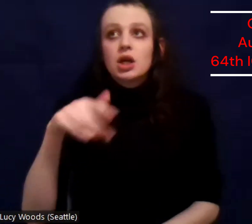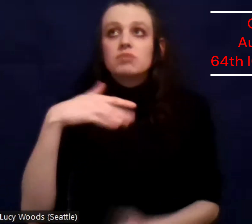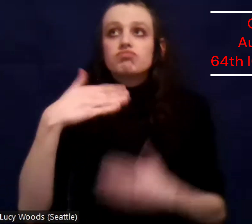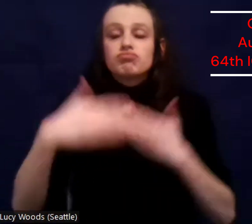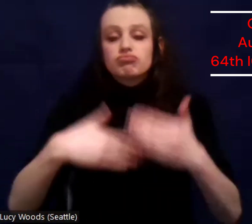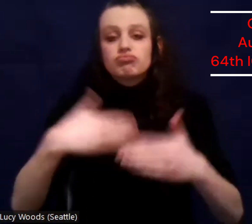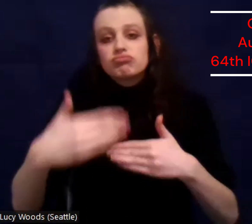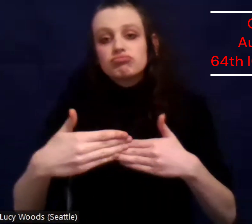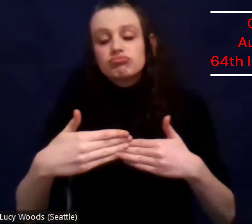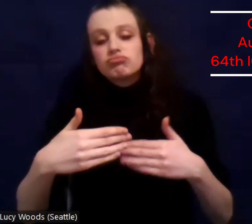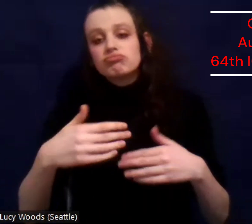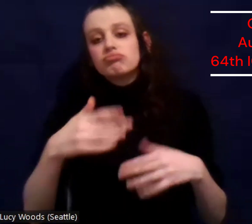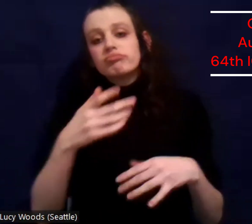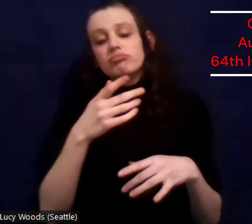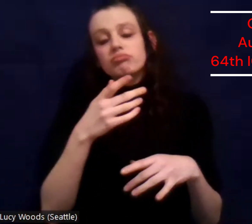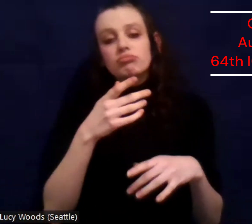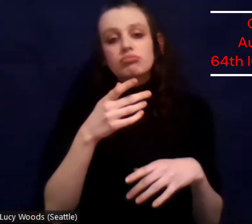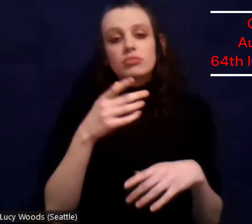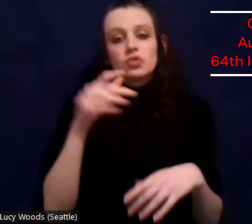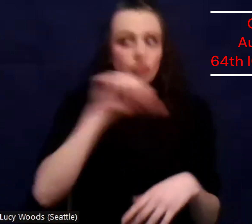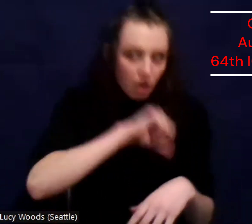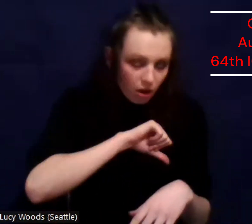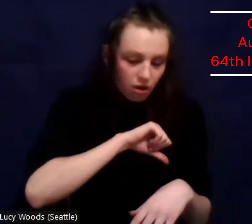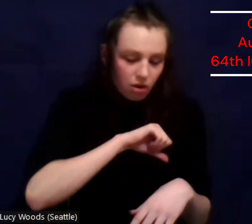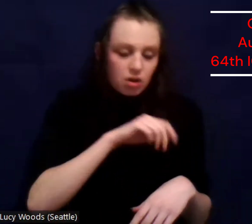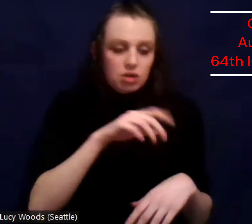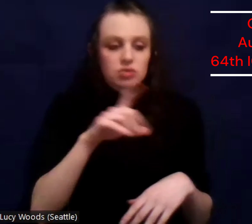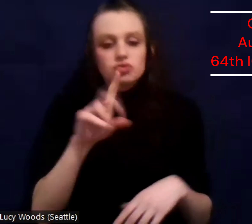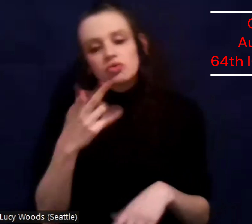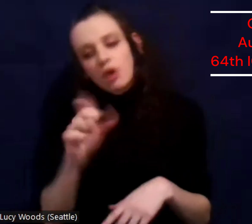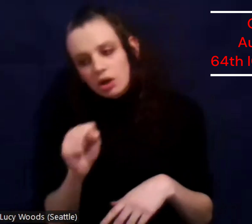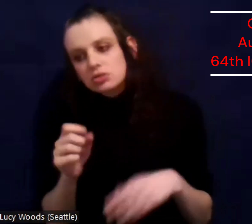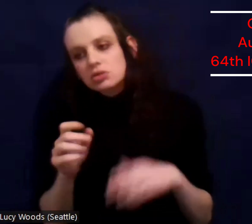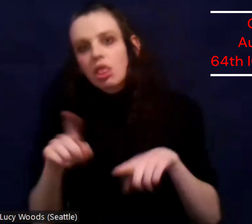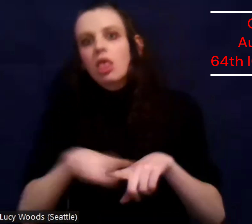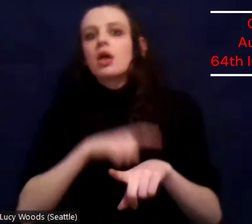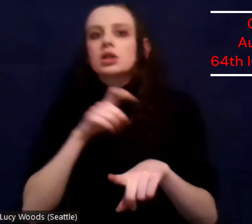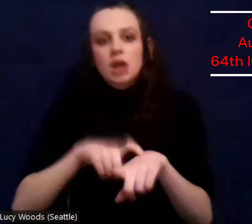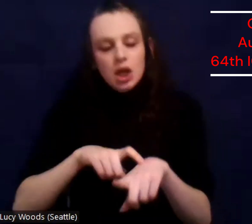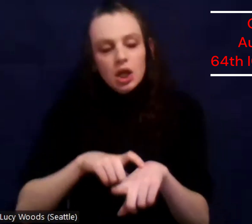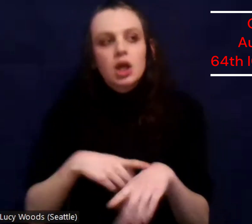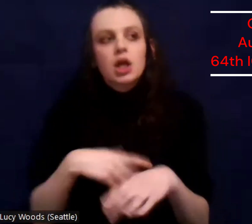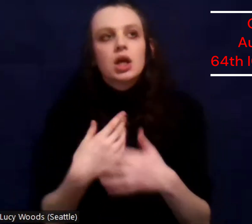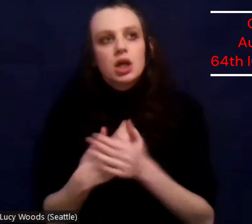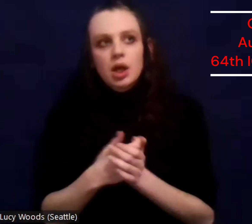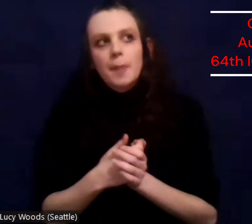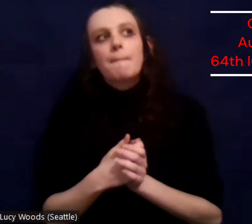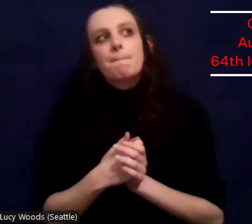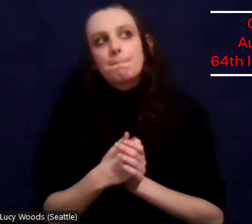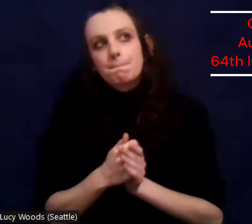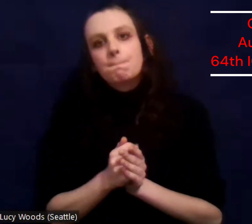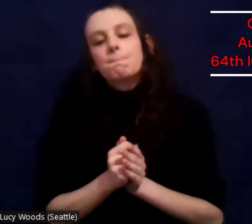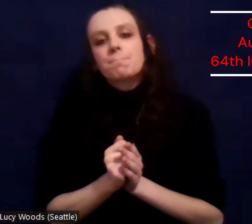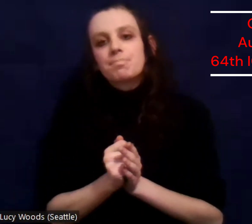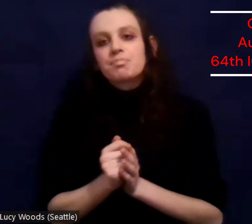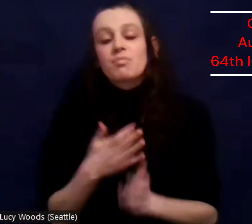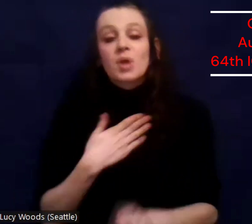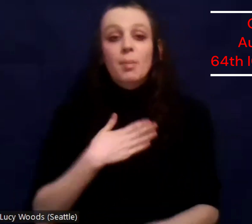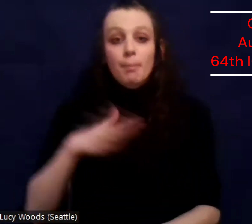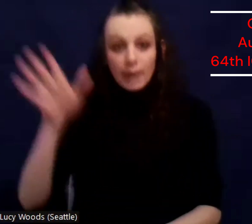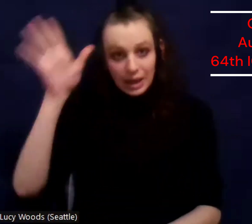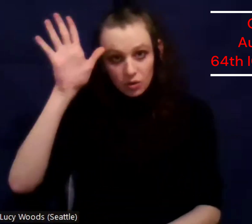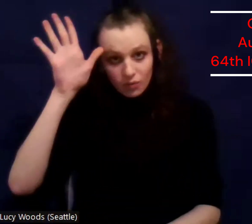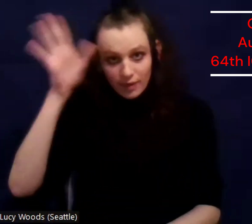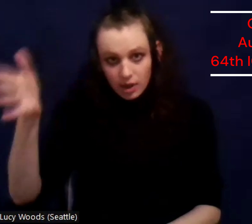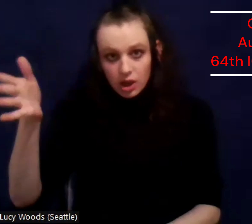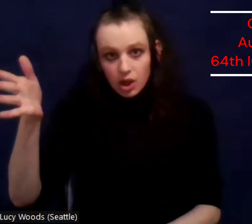doing that for a long time, I just my grandfather, he